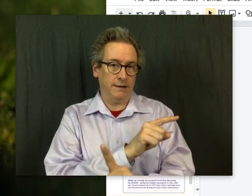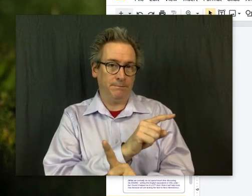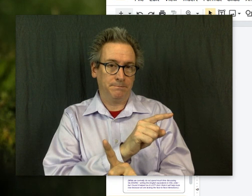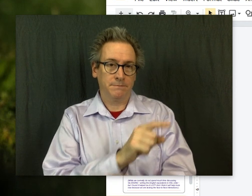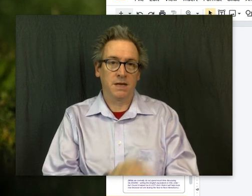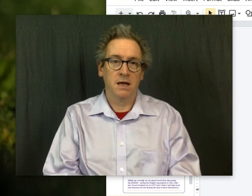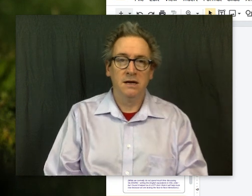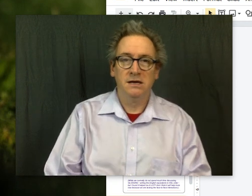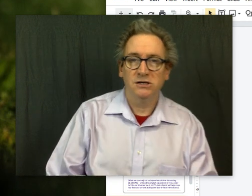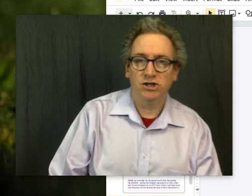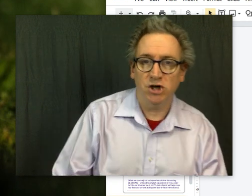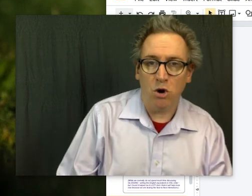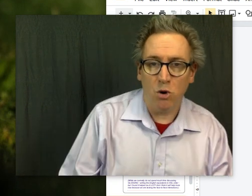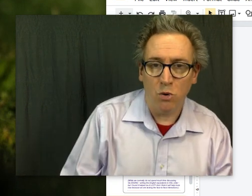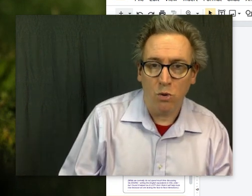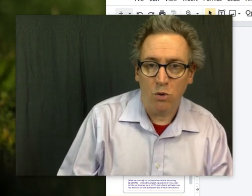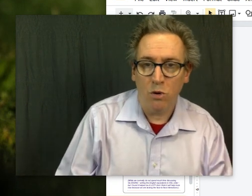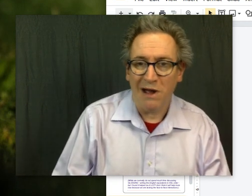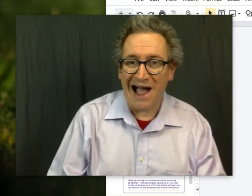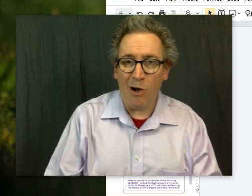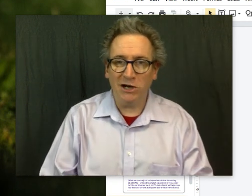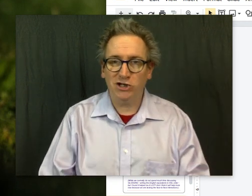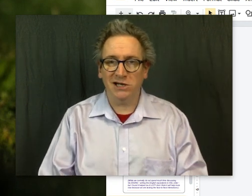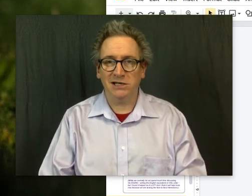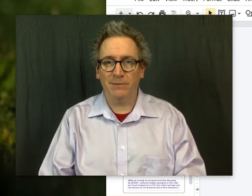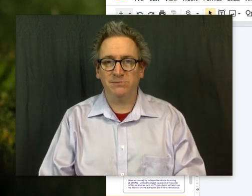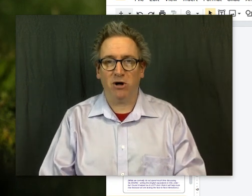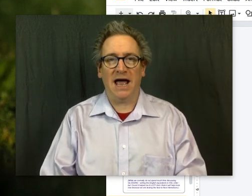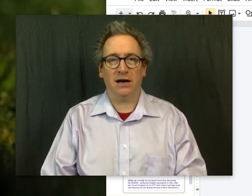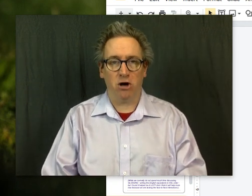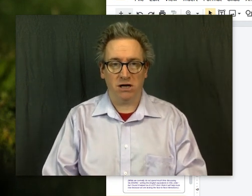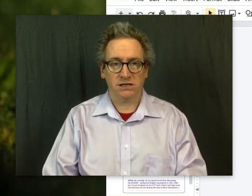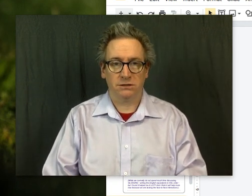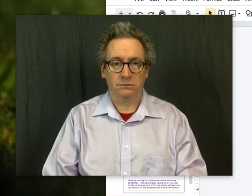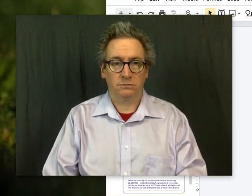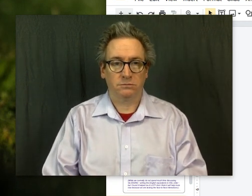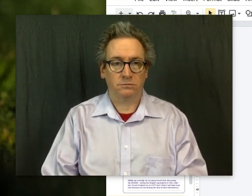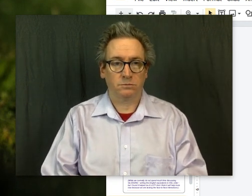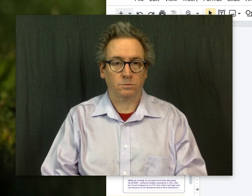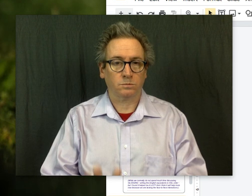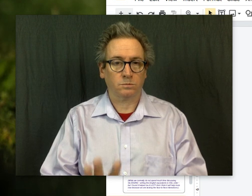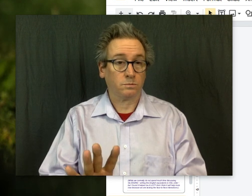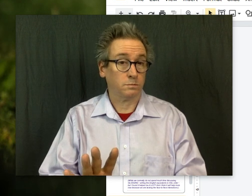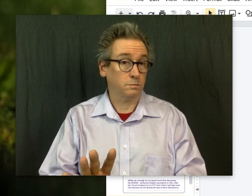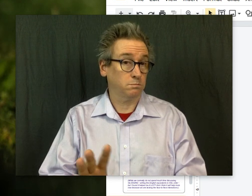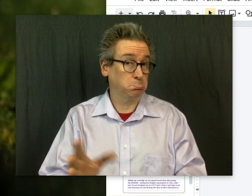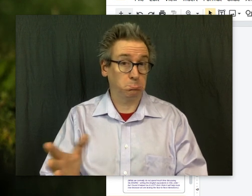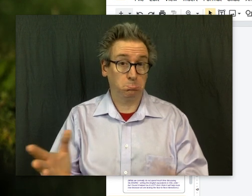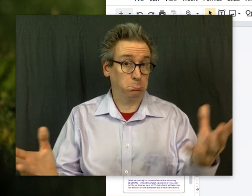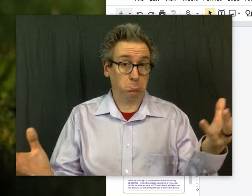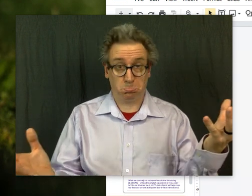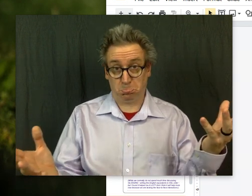locate them. So how much does a baseball hat cost?